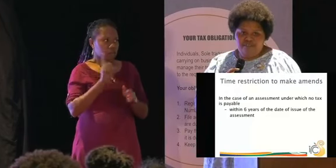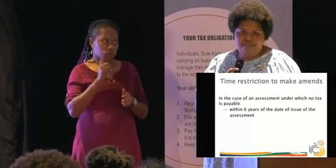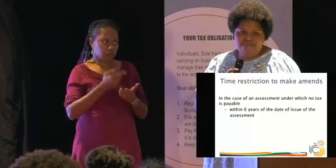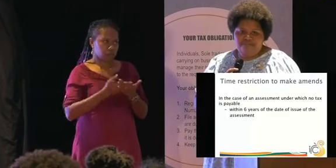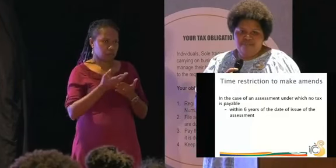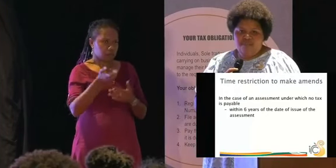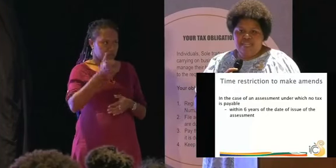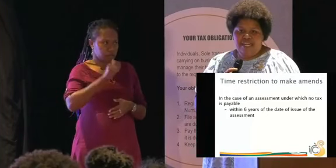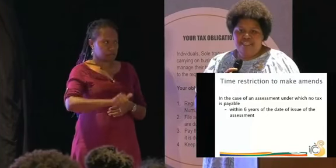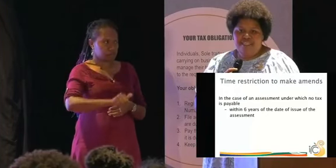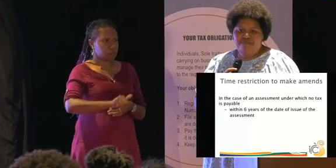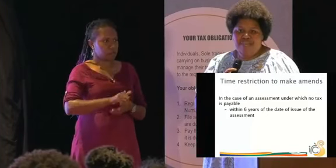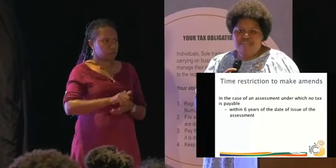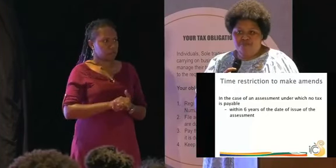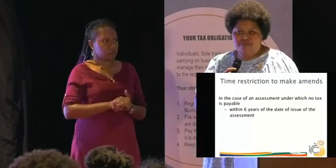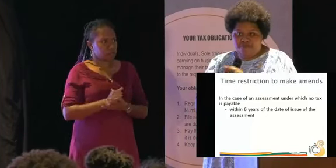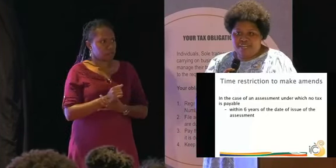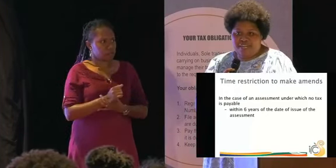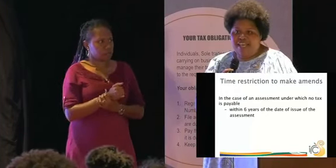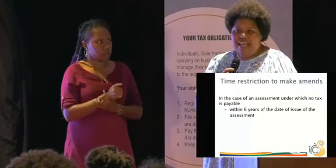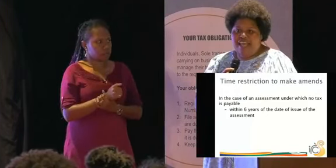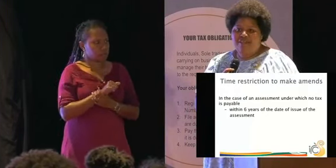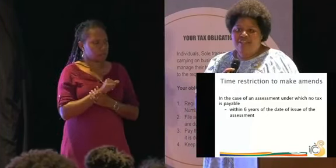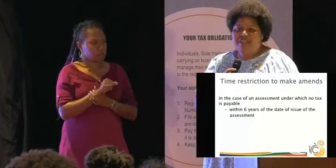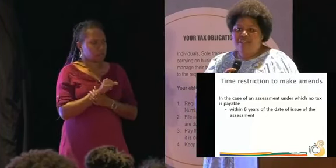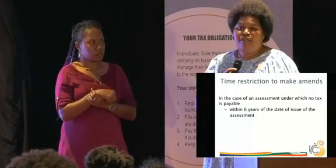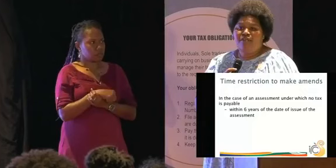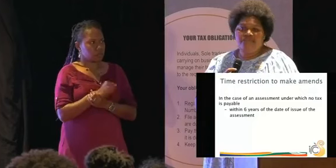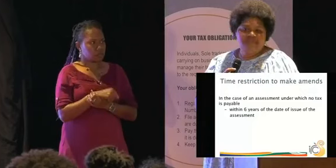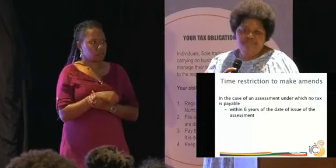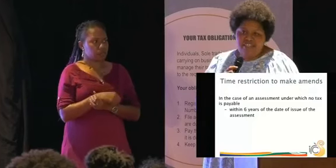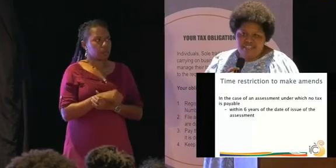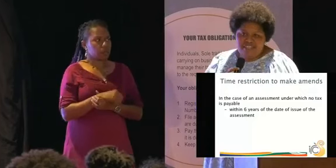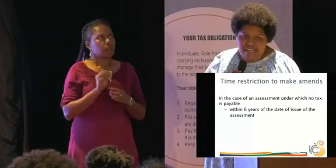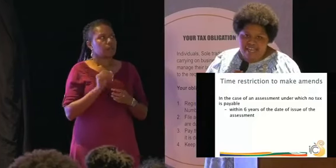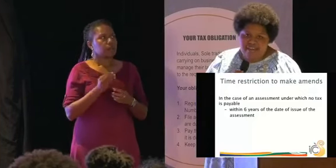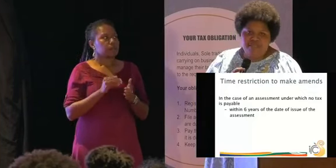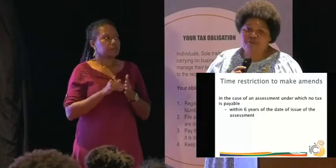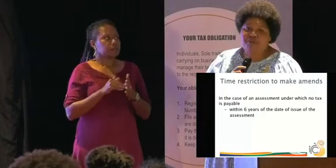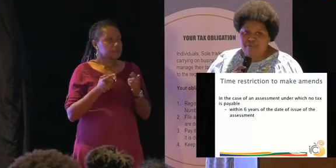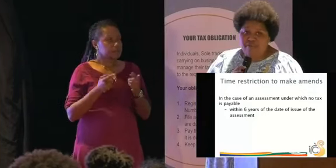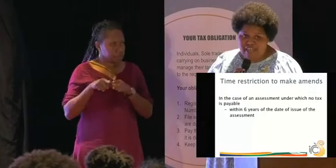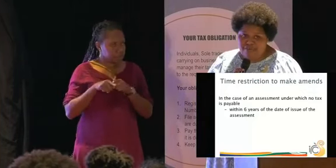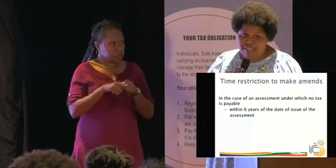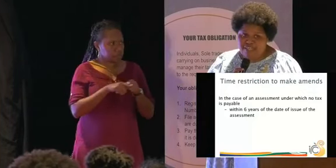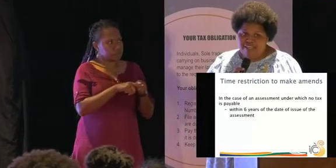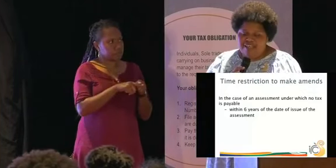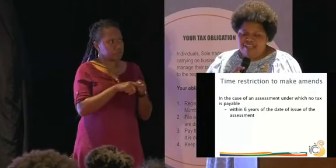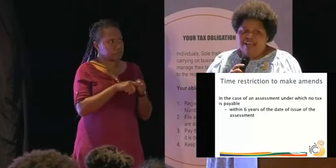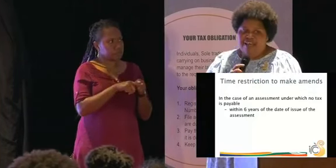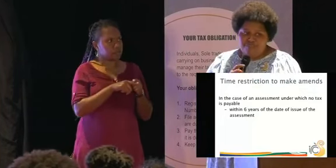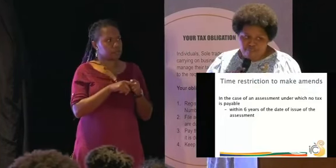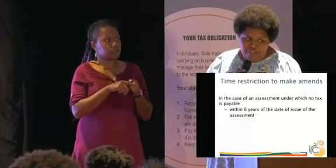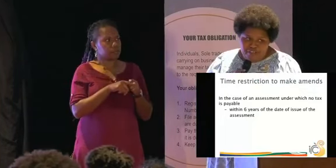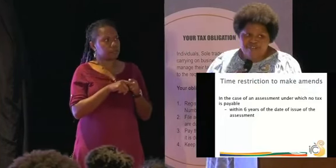not. So that doesn't mean that you put it today and you think that, 3 years down the line, IRC will not find out. I'm sorry, IRC